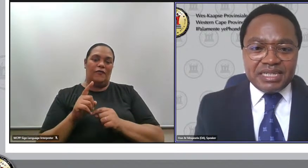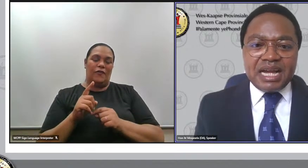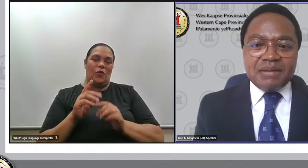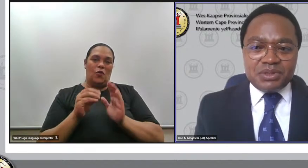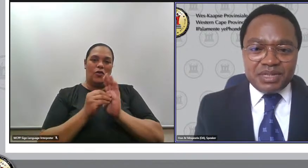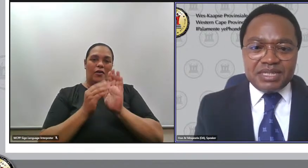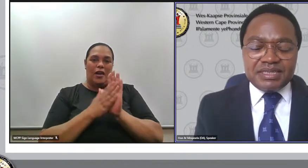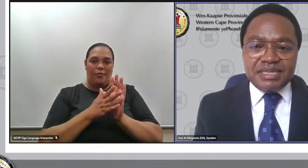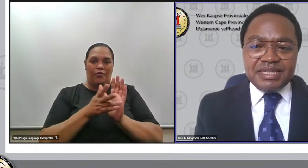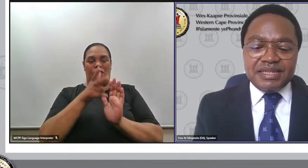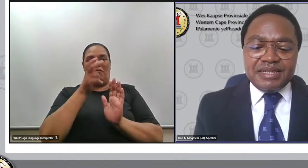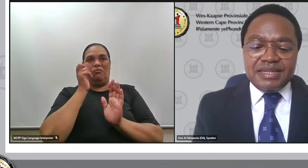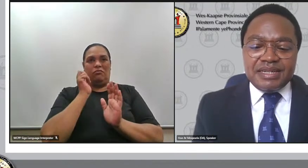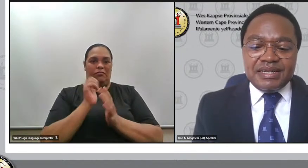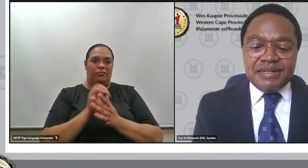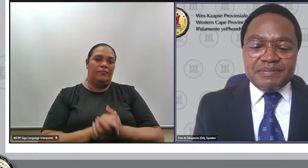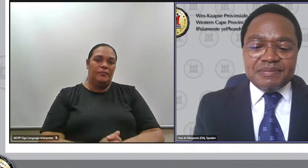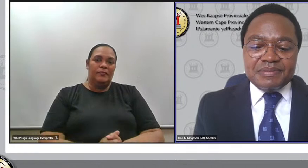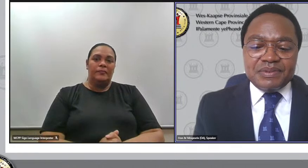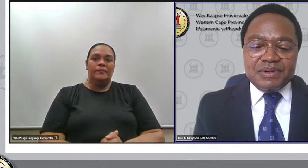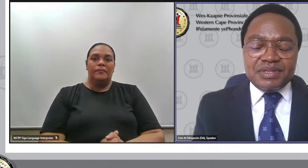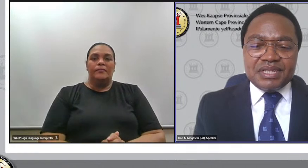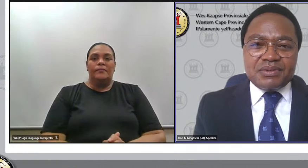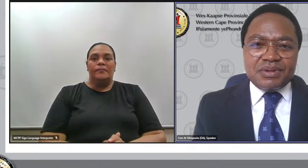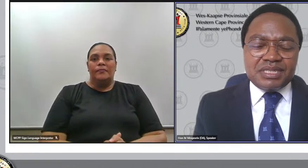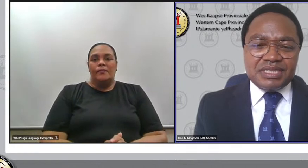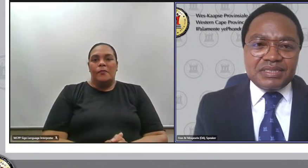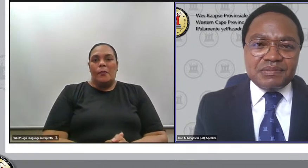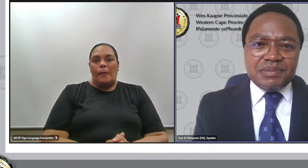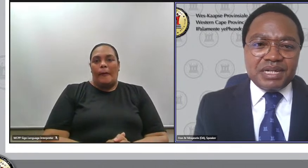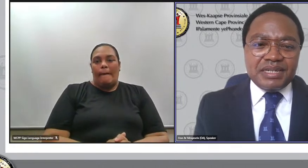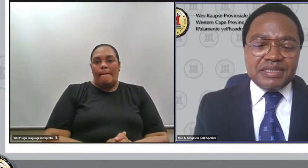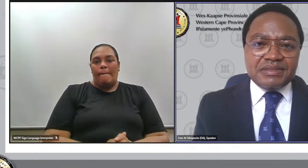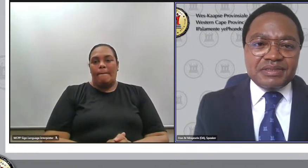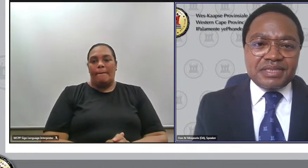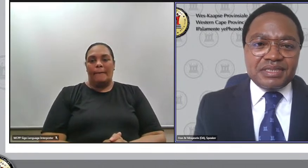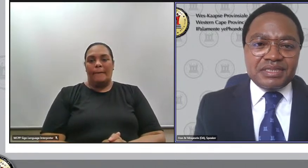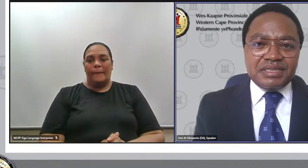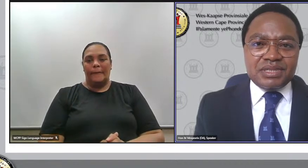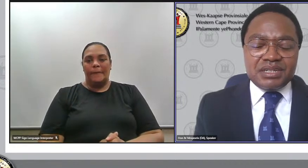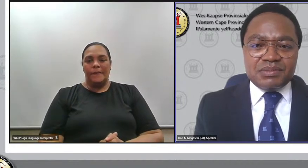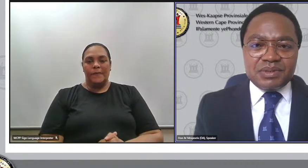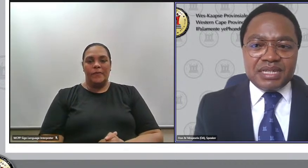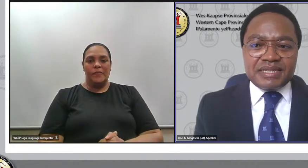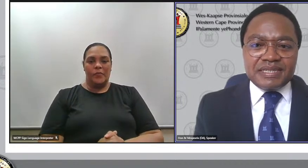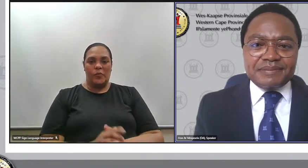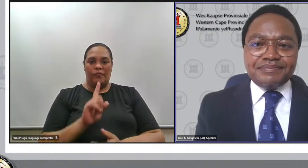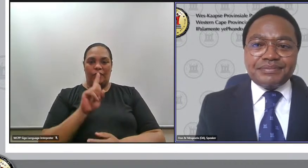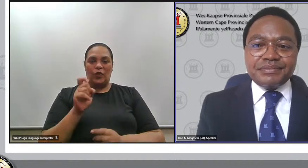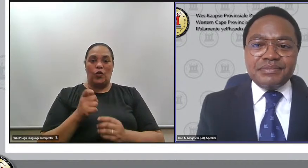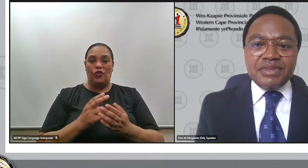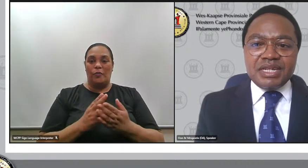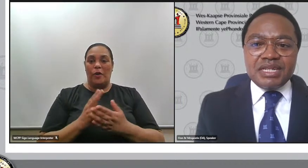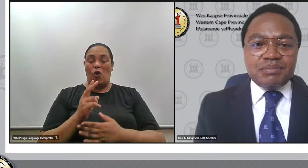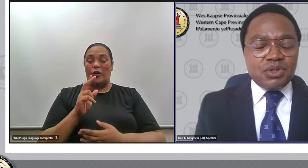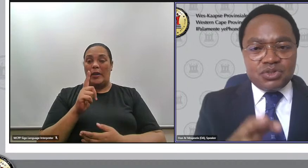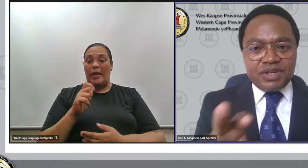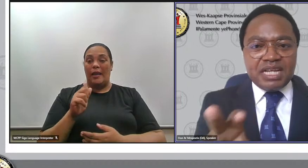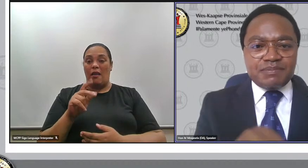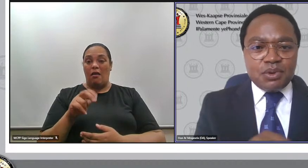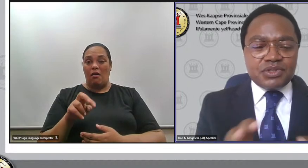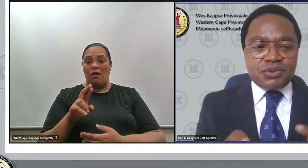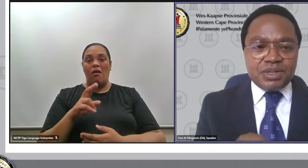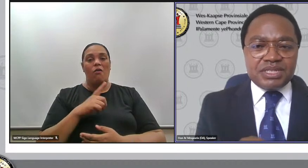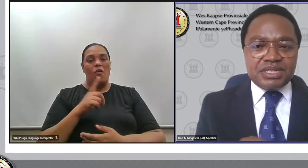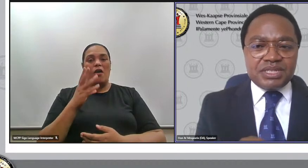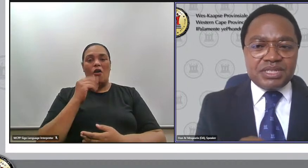capture and encapsulate. On the question by the Honorable Leke, because you've